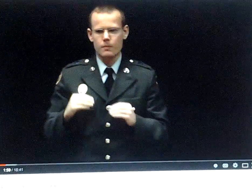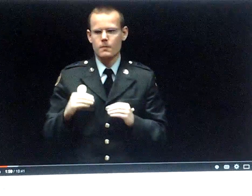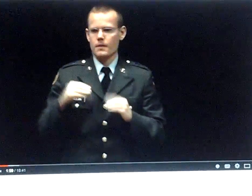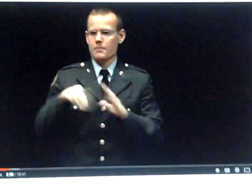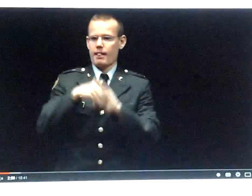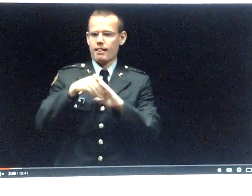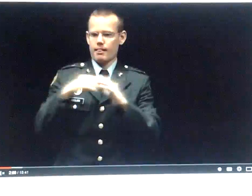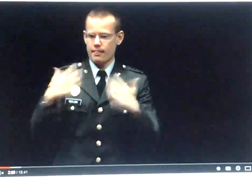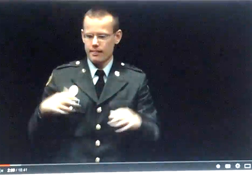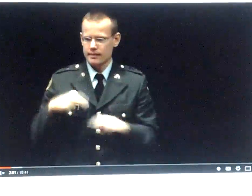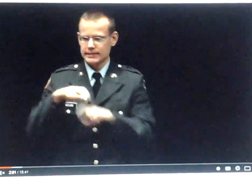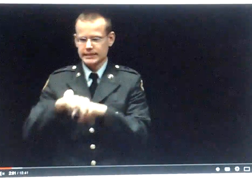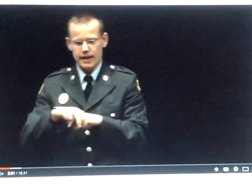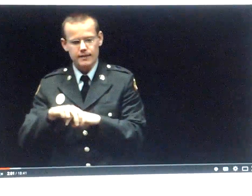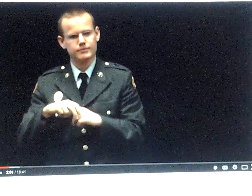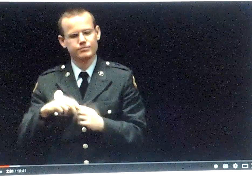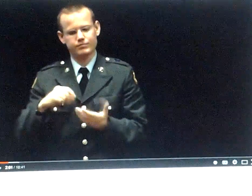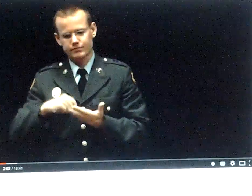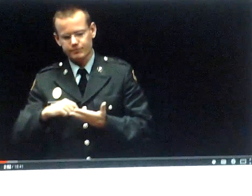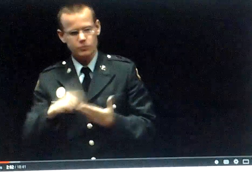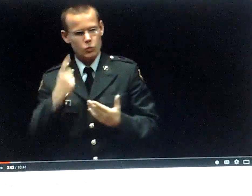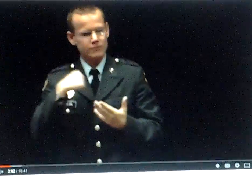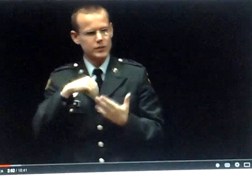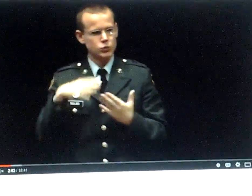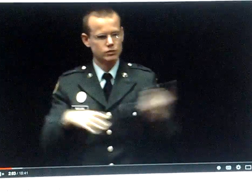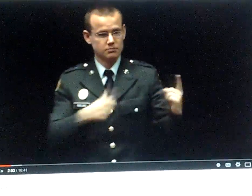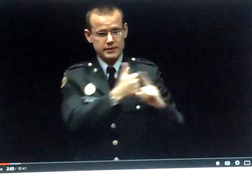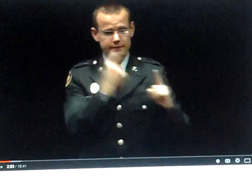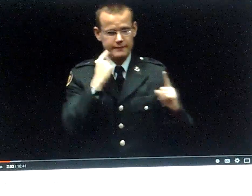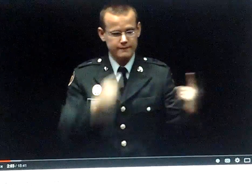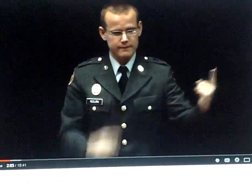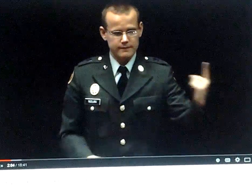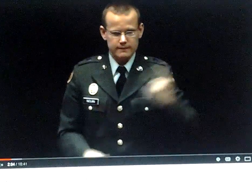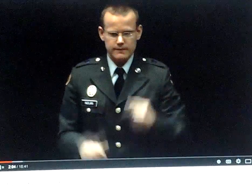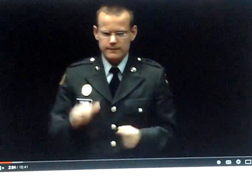So one of my teachers from high school was in the Mexican War.